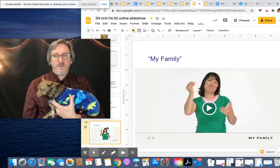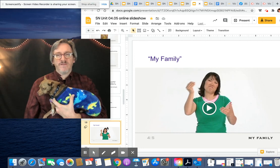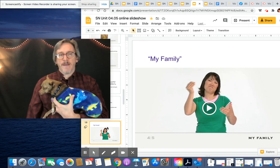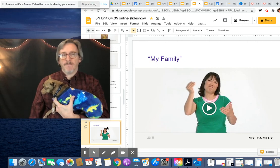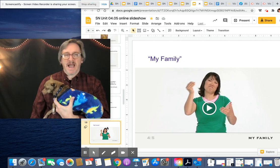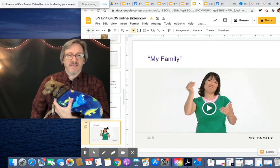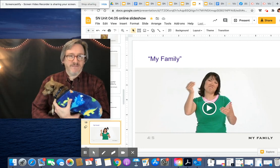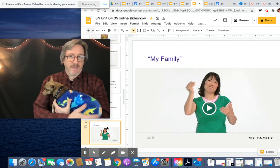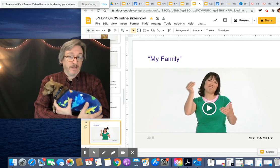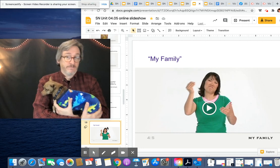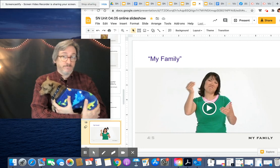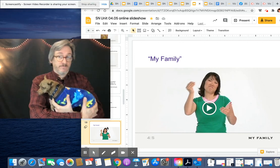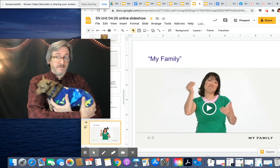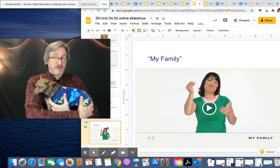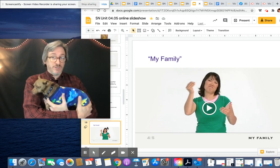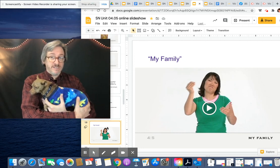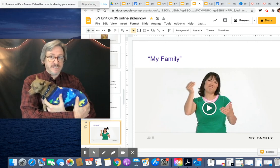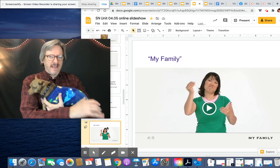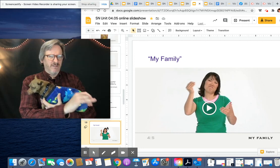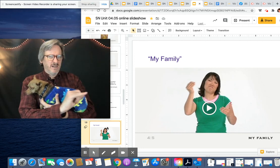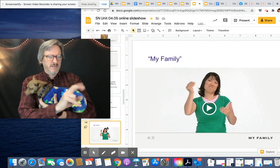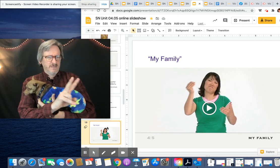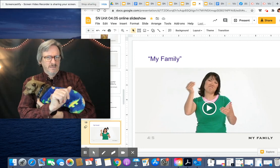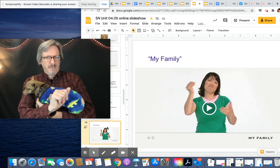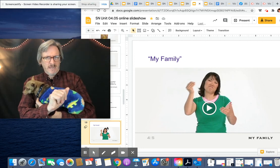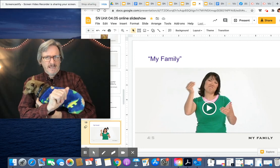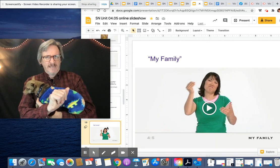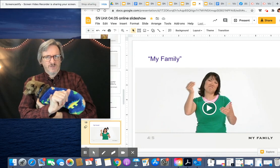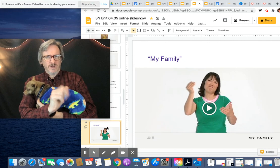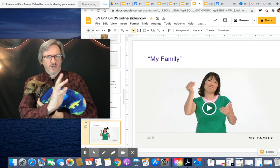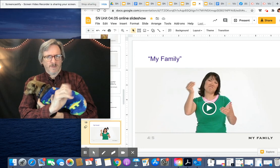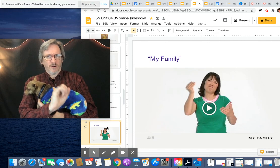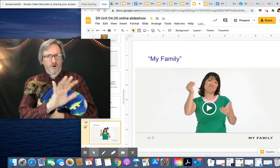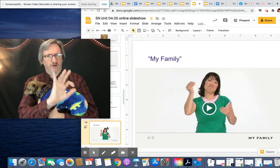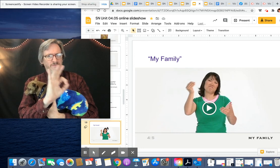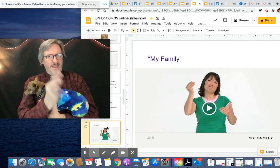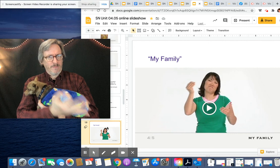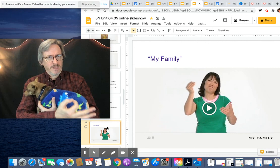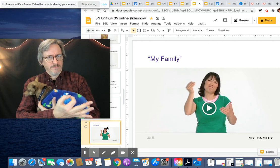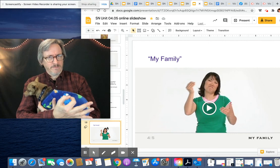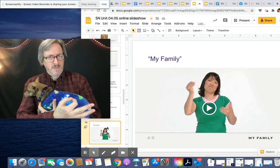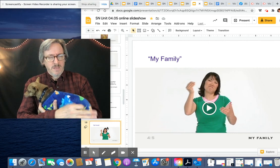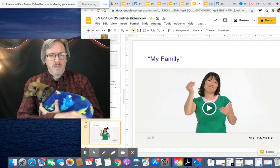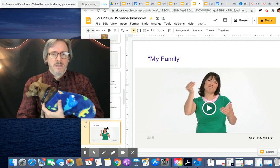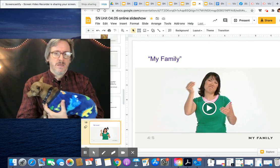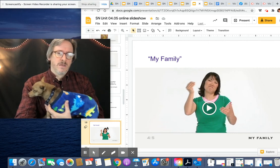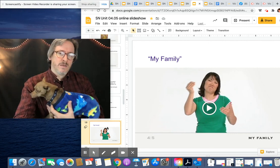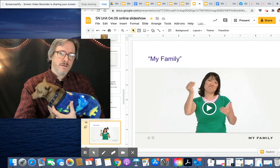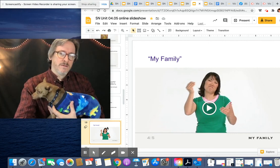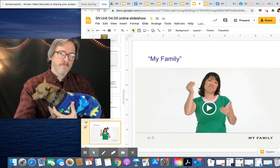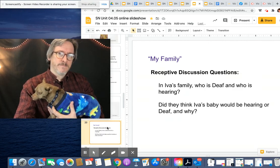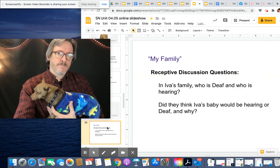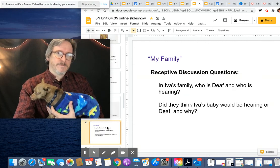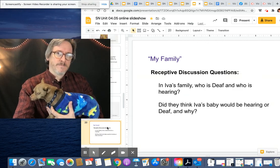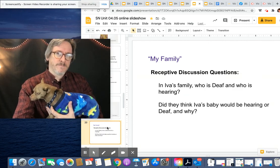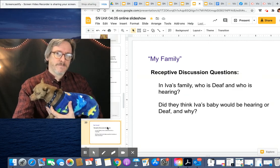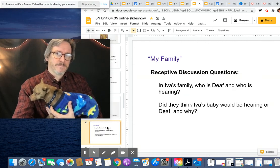And then we've got my family. Now, she's Iva, is going to talk about her family.